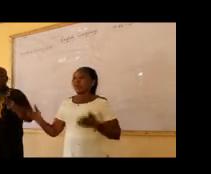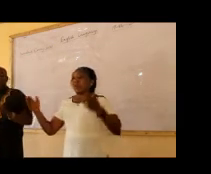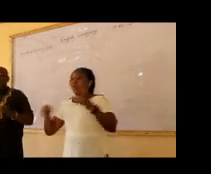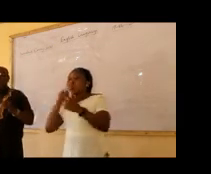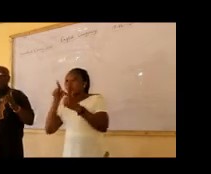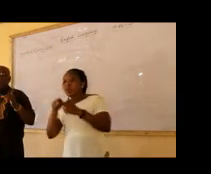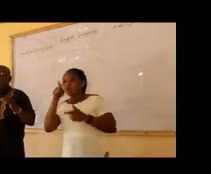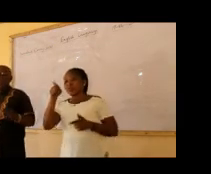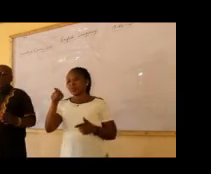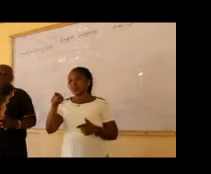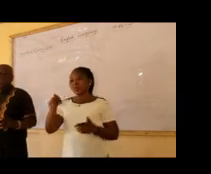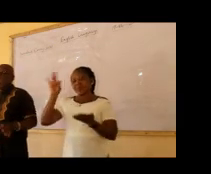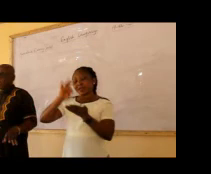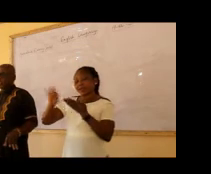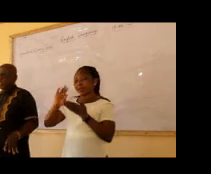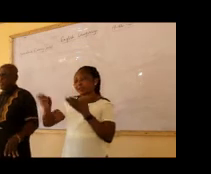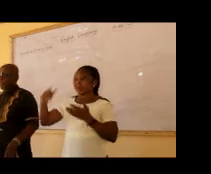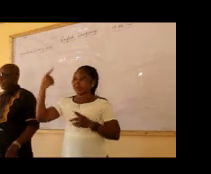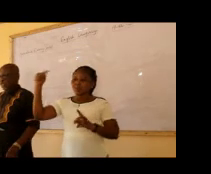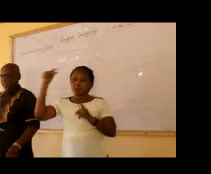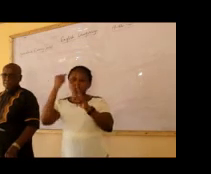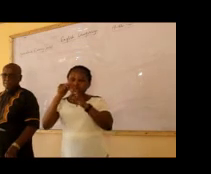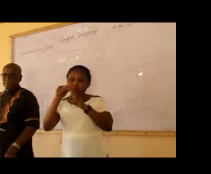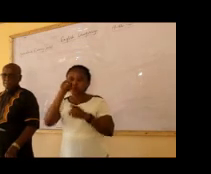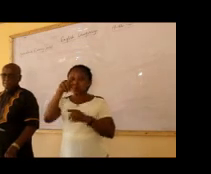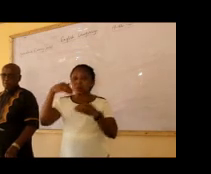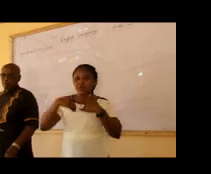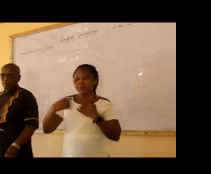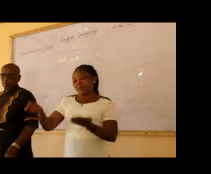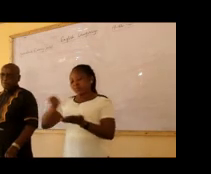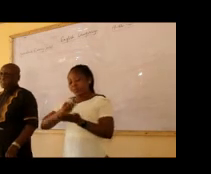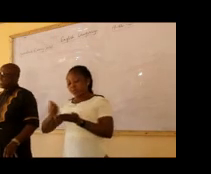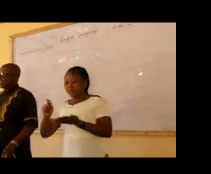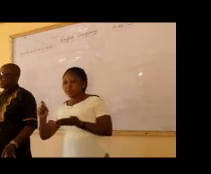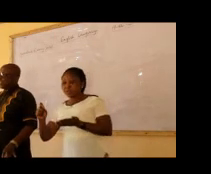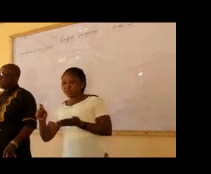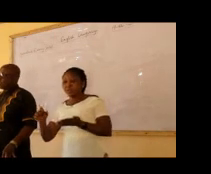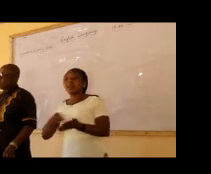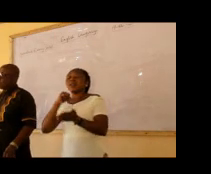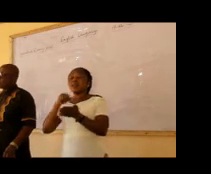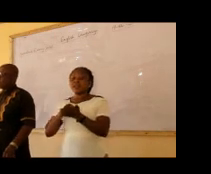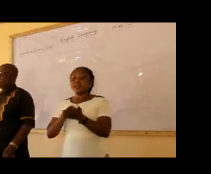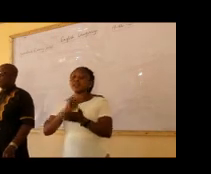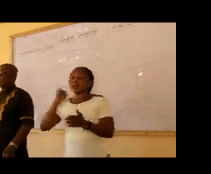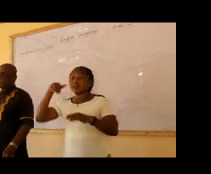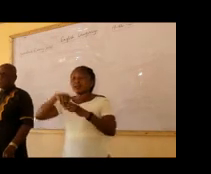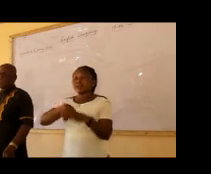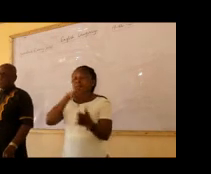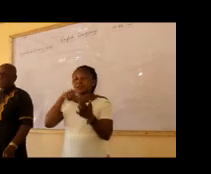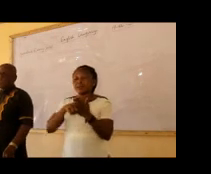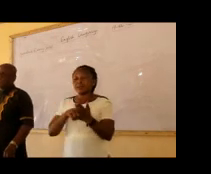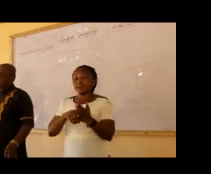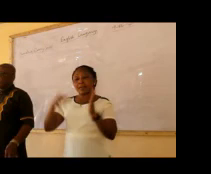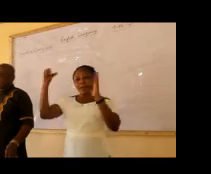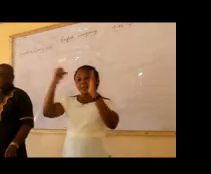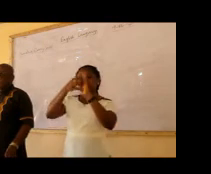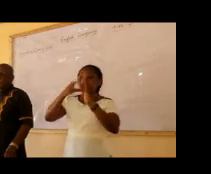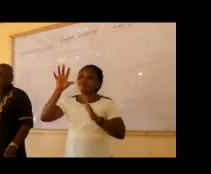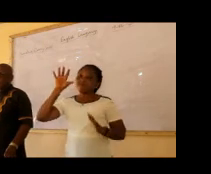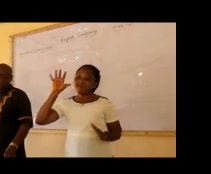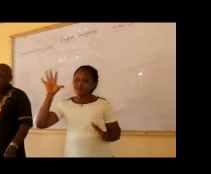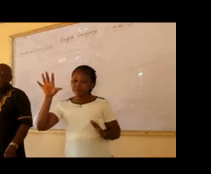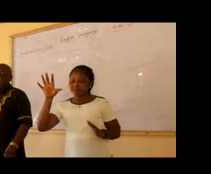when you count the number of words you have written, it is in this paragraph 5, if you have